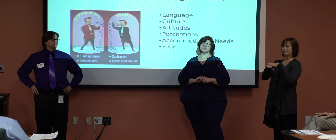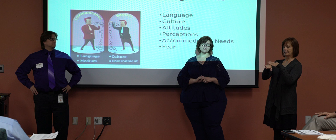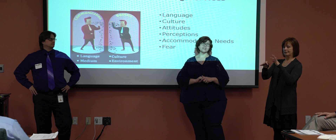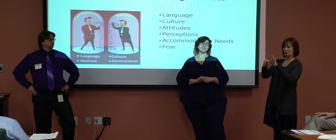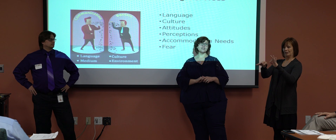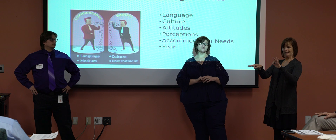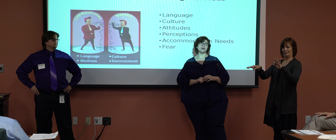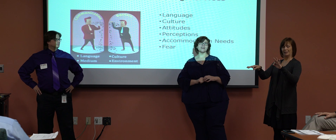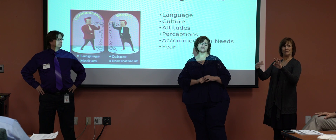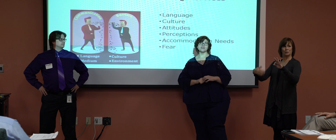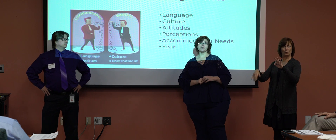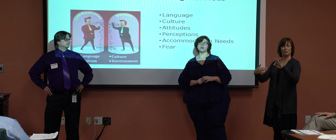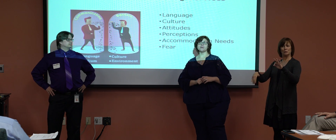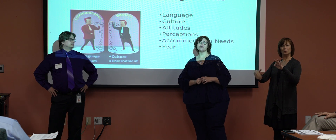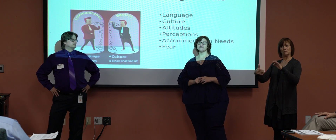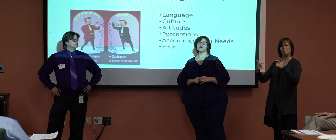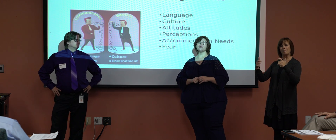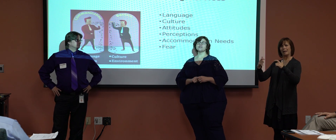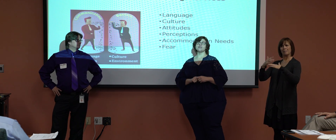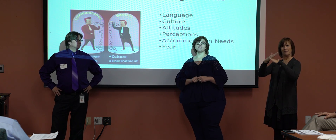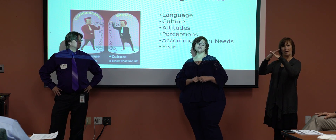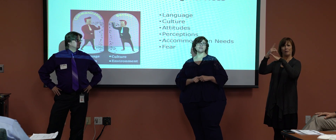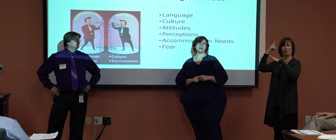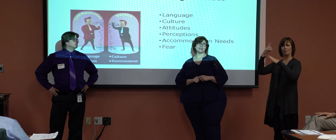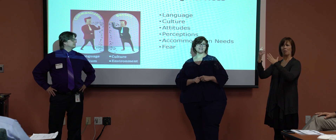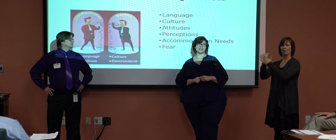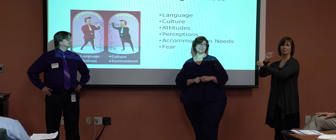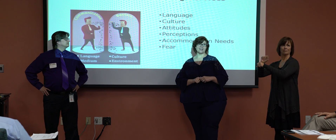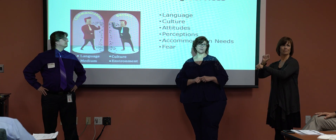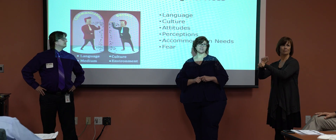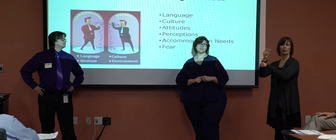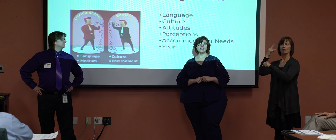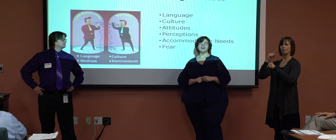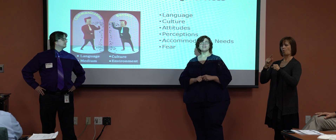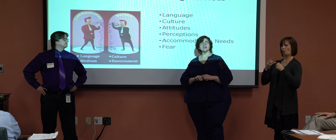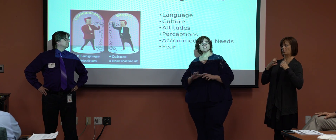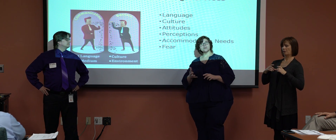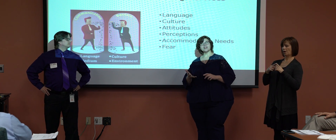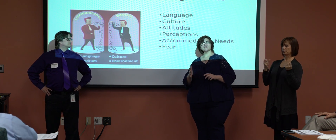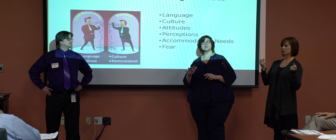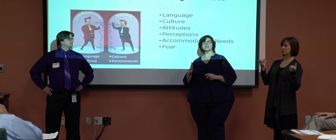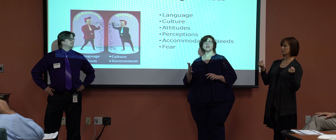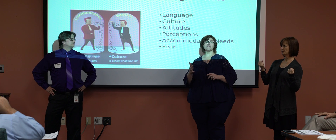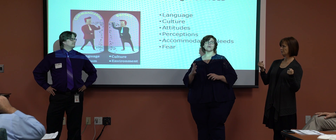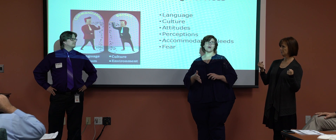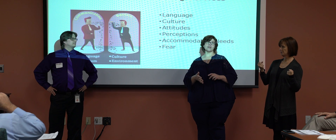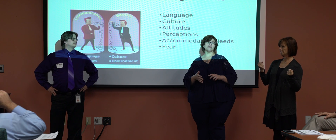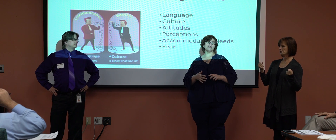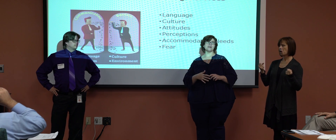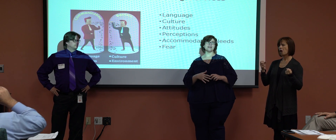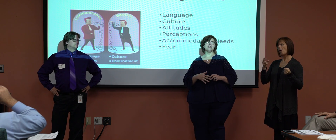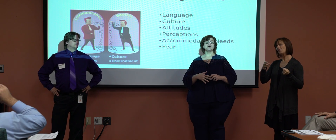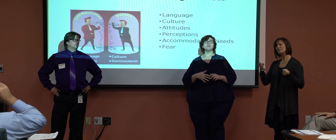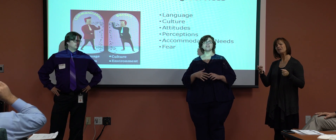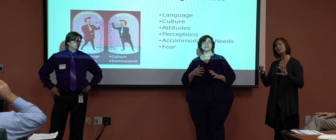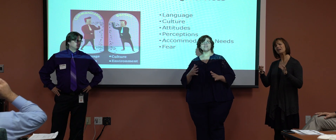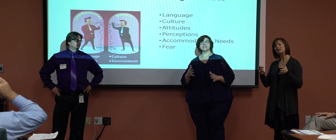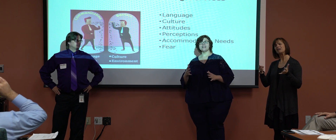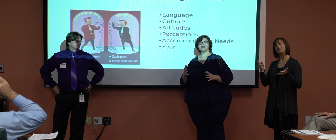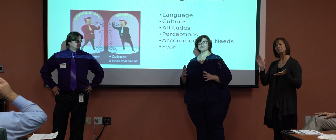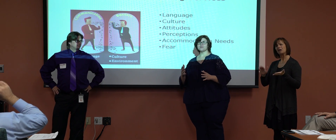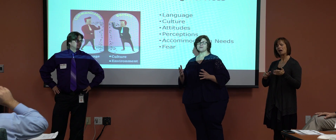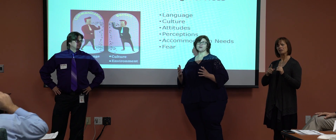a huge barrier to employment for those who use American Sign Language. Not so much with those who are hard of hearing,